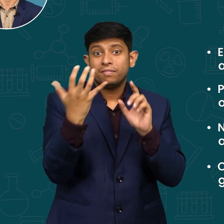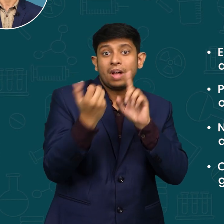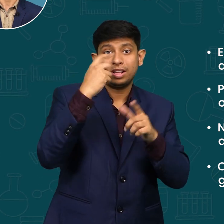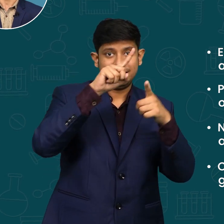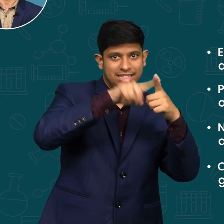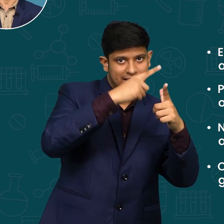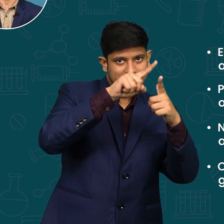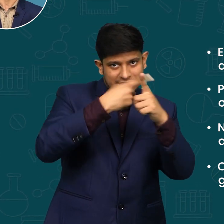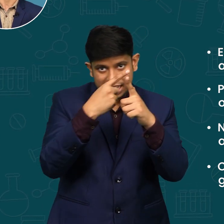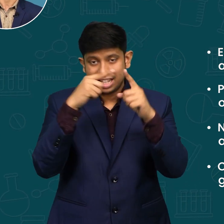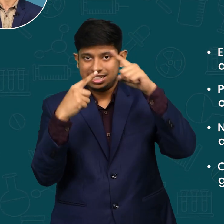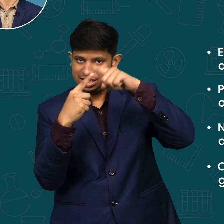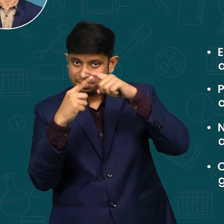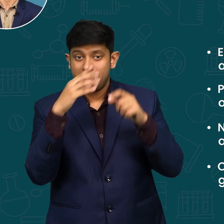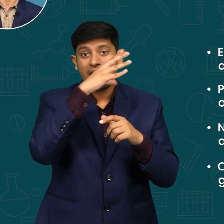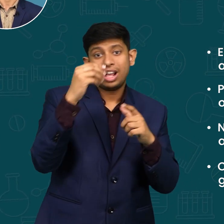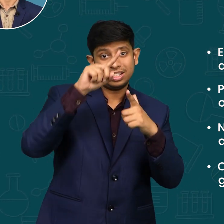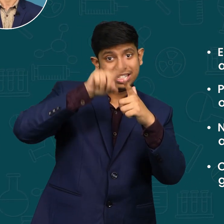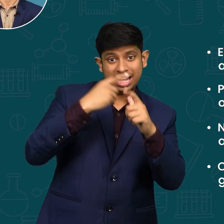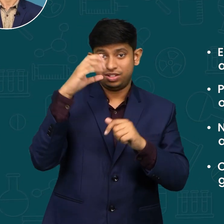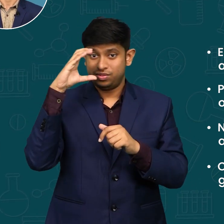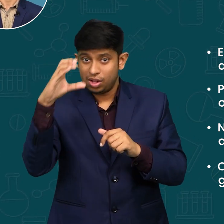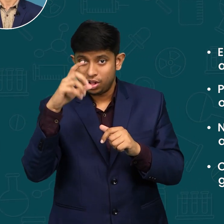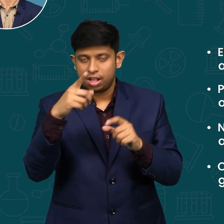Chadwick, respectively.